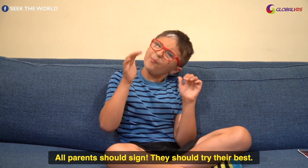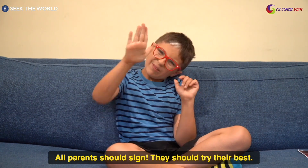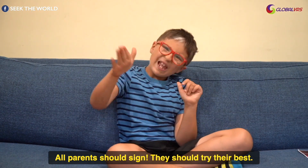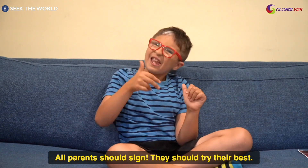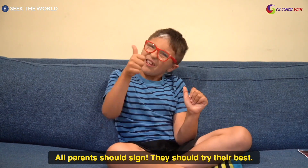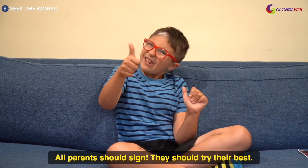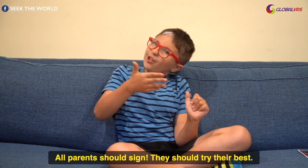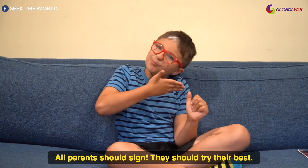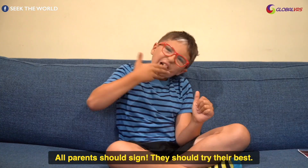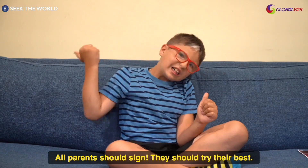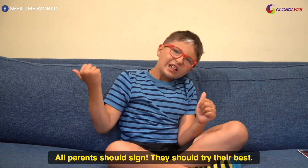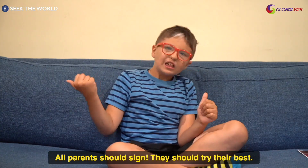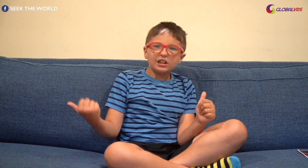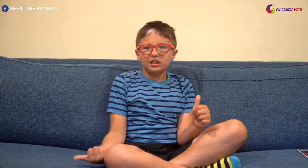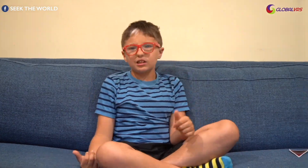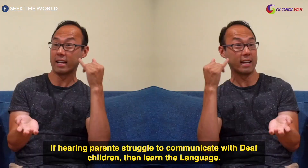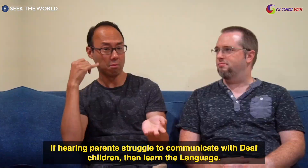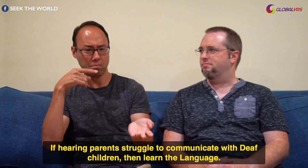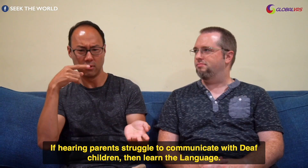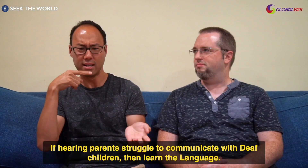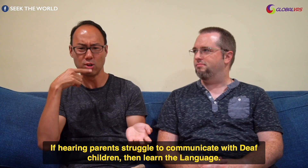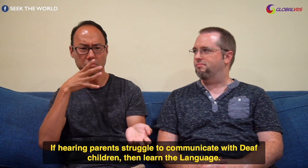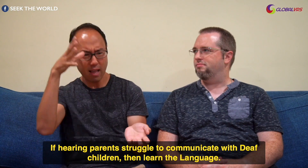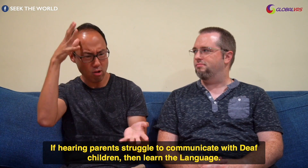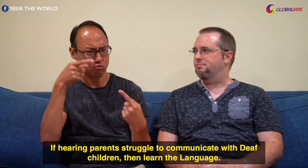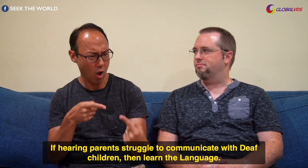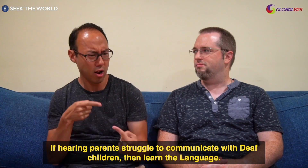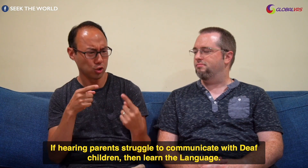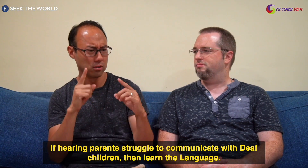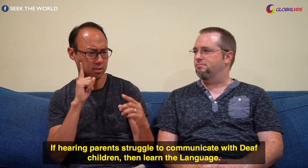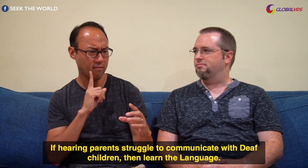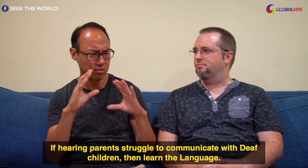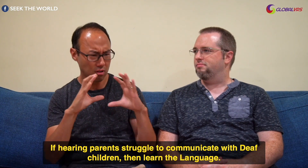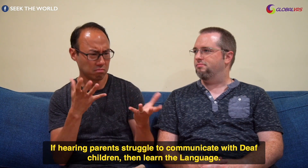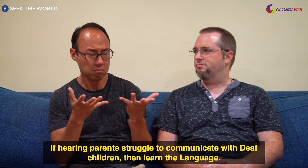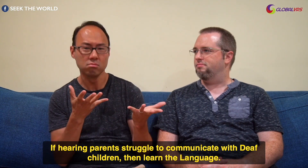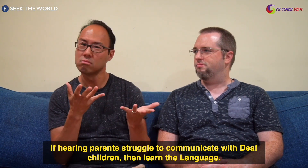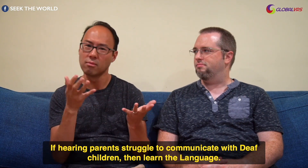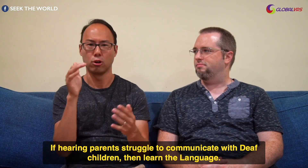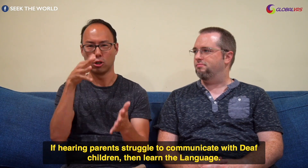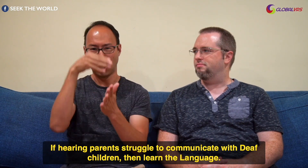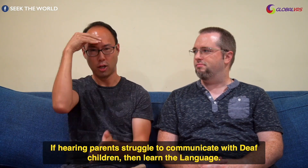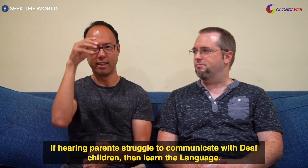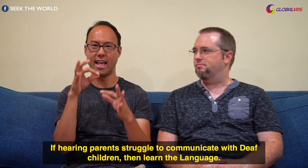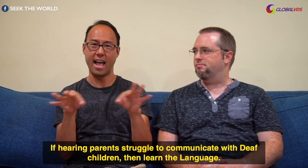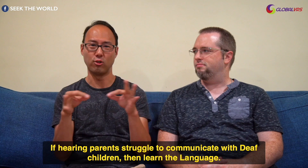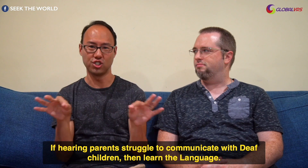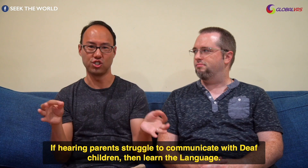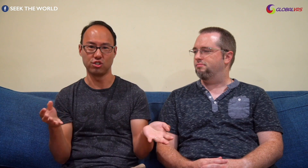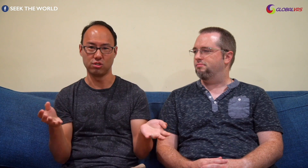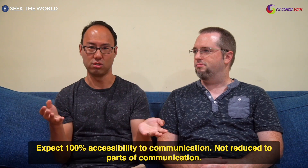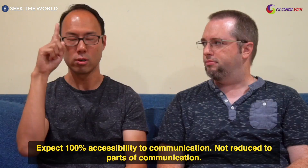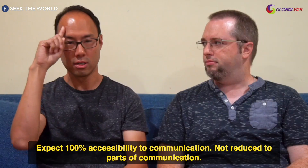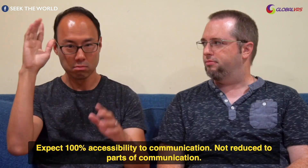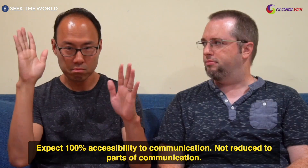should try to sign their best. Just try your best. If hearing parents struggle to communicate with deaf children, then learn the language.